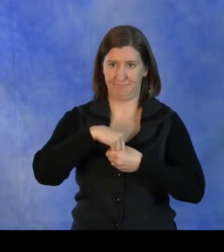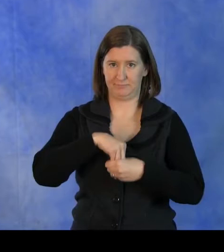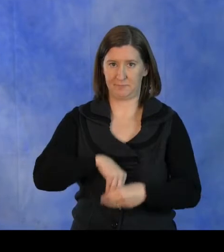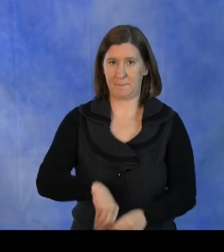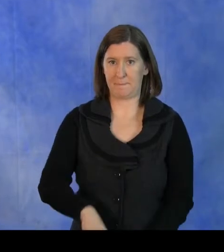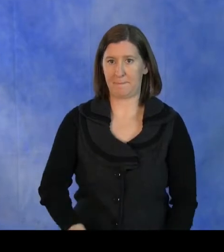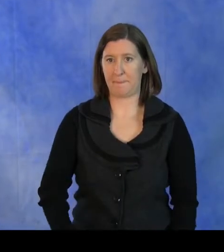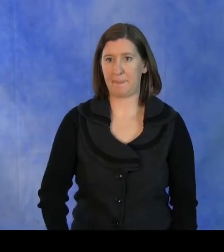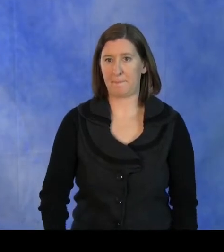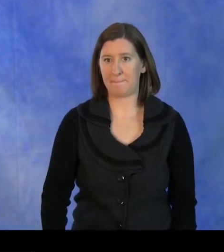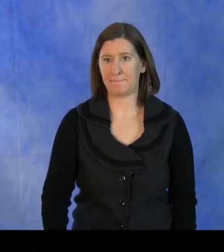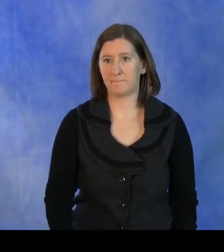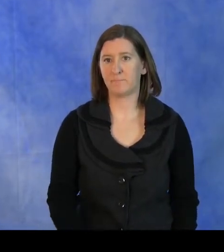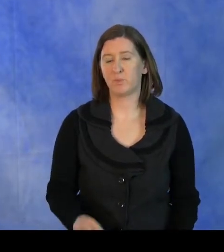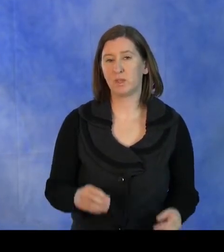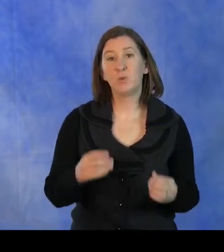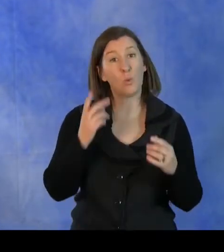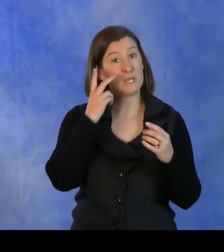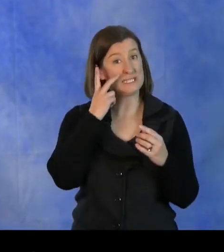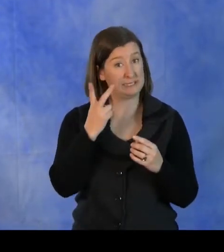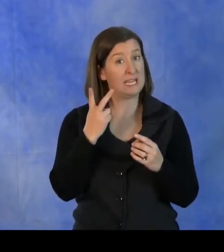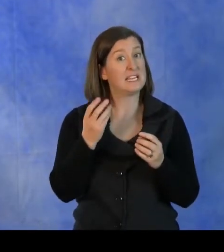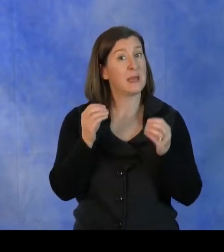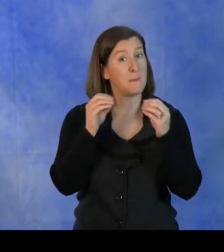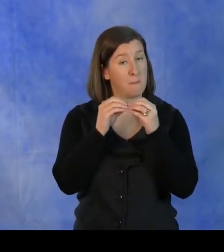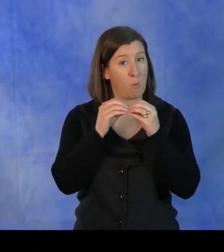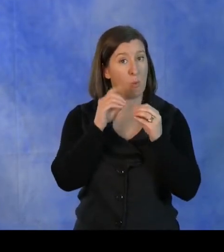1 in 88 students that has autism.